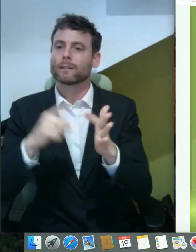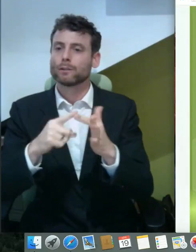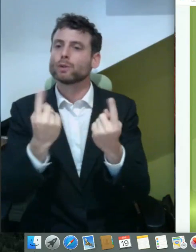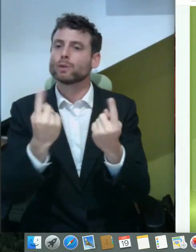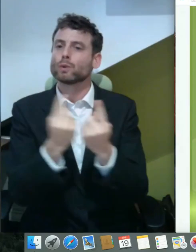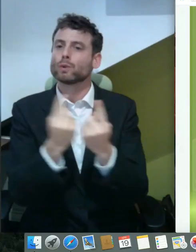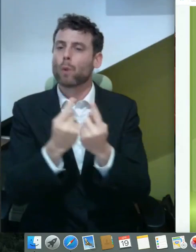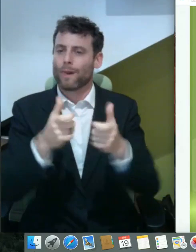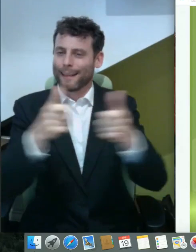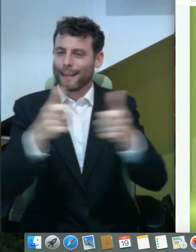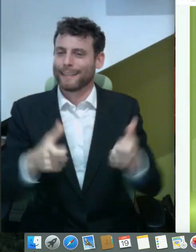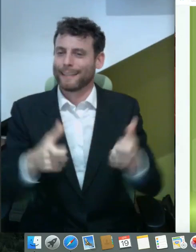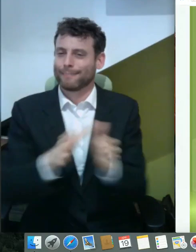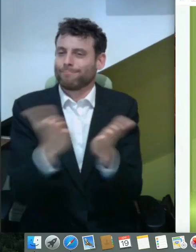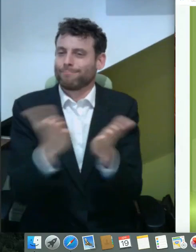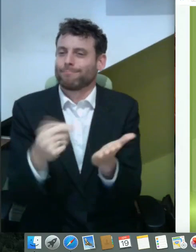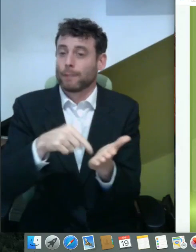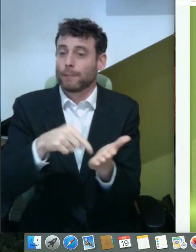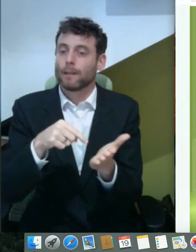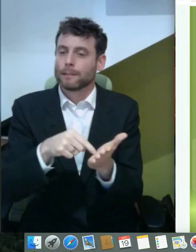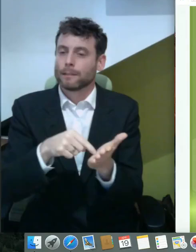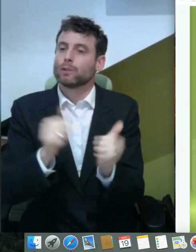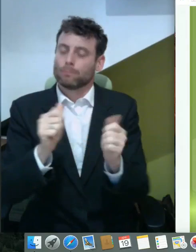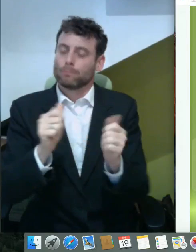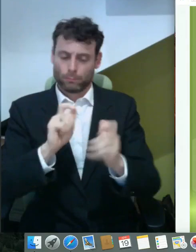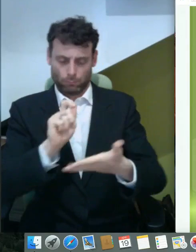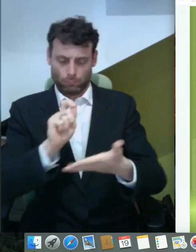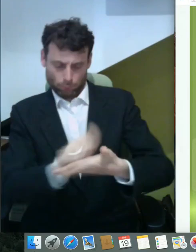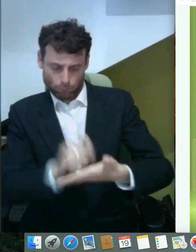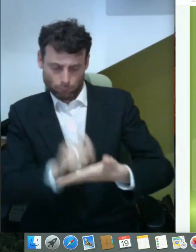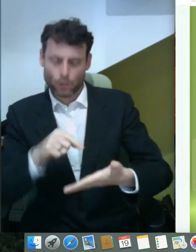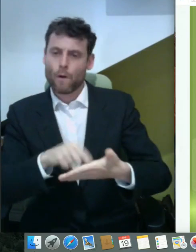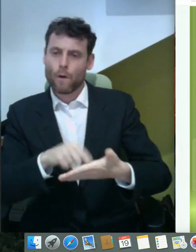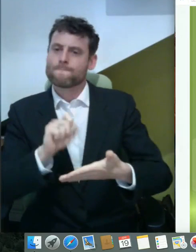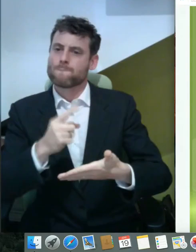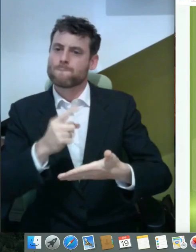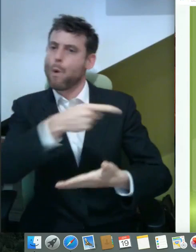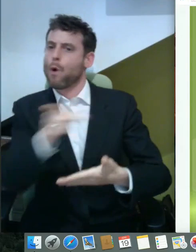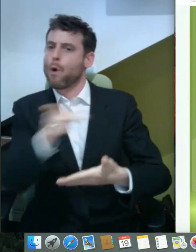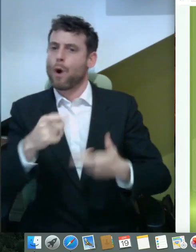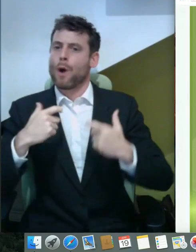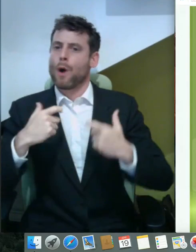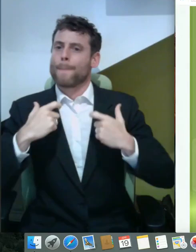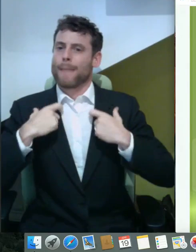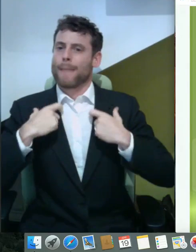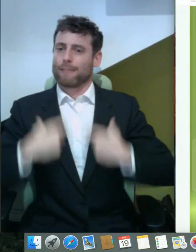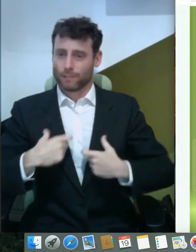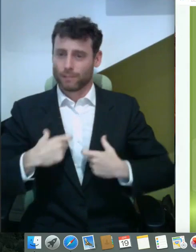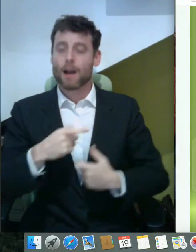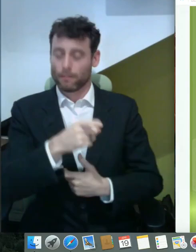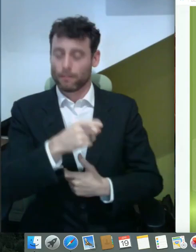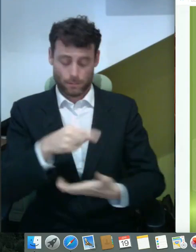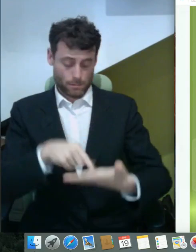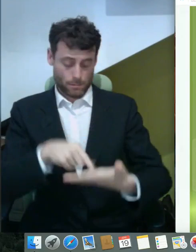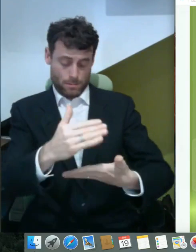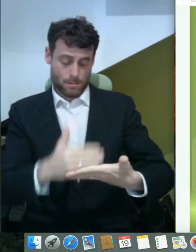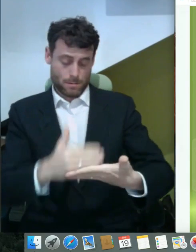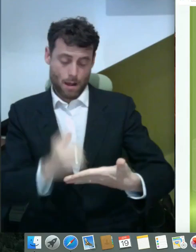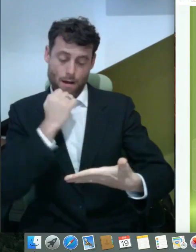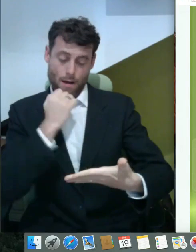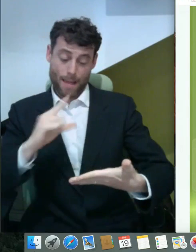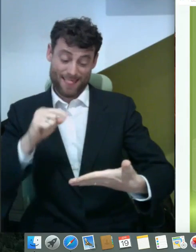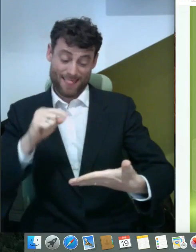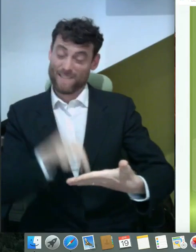barristers. There is an Advocates Toolkit number 11, which is advice to barristers